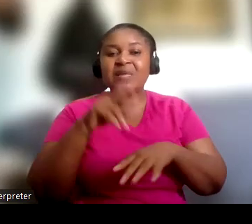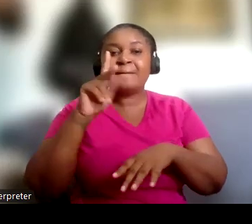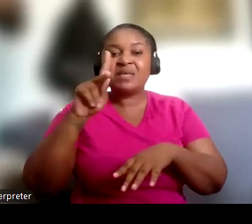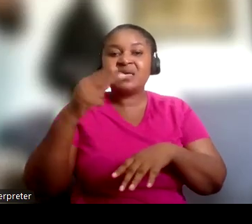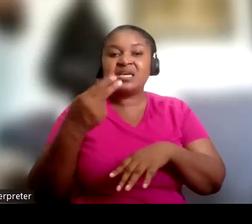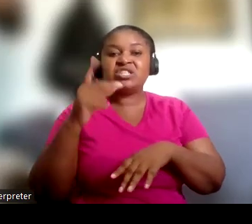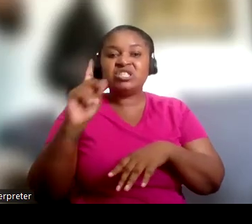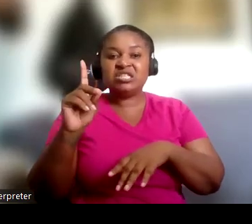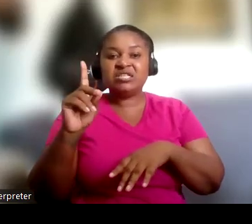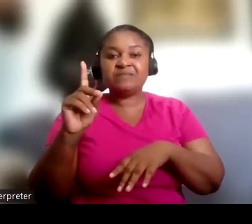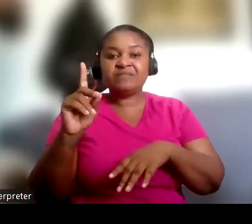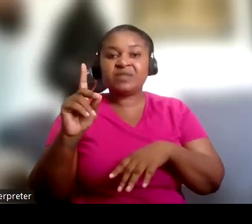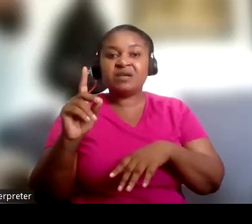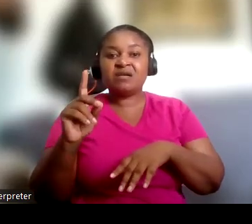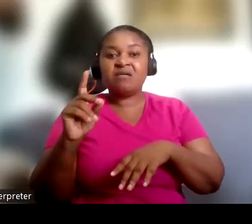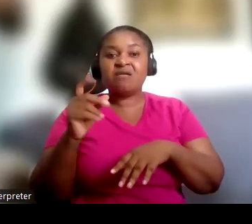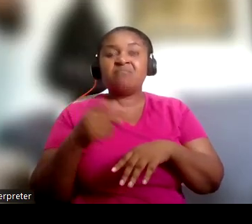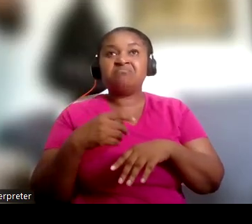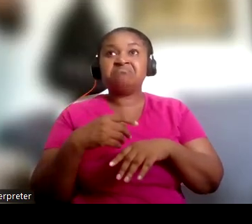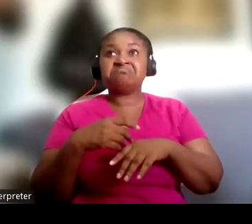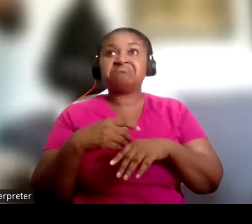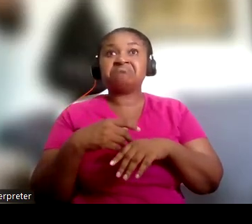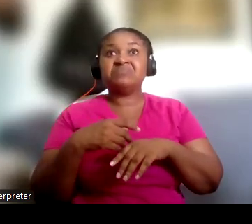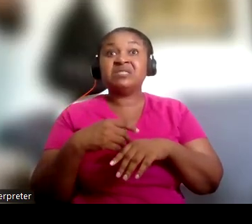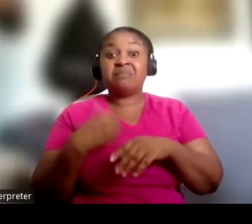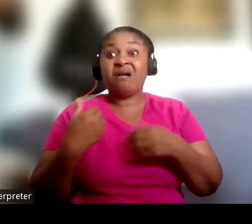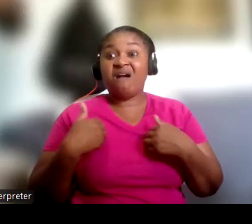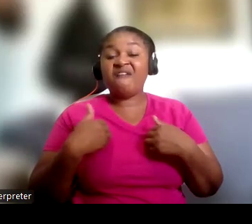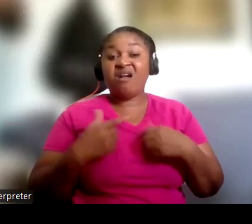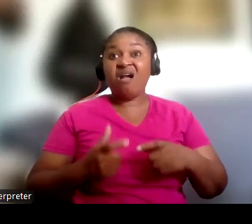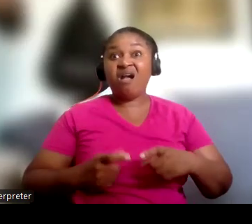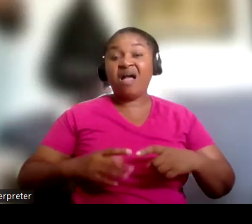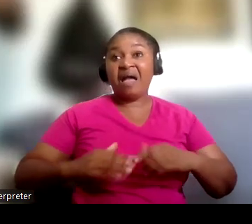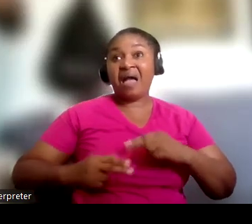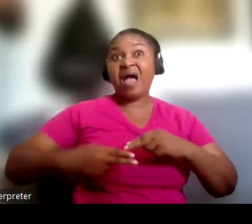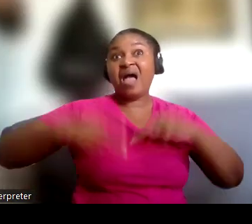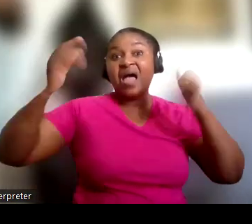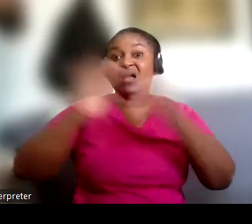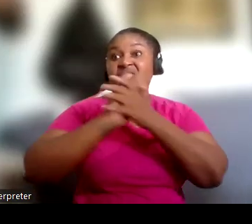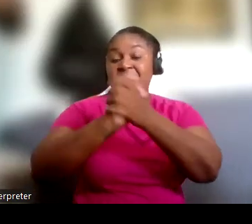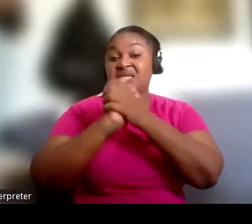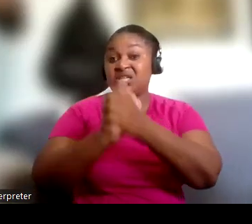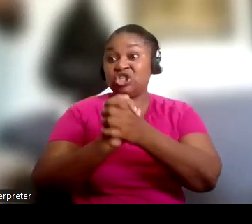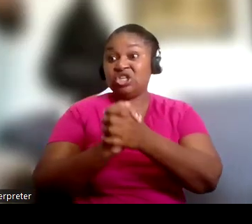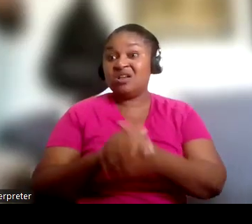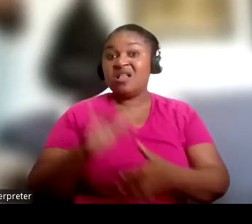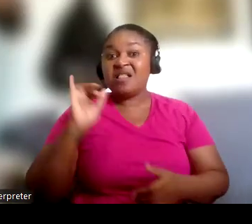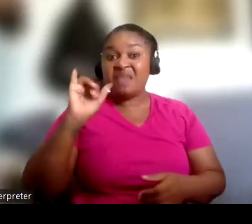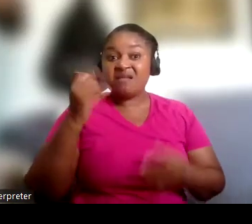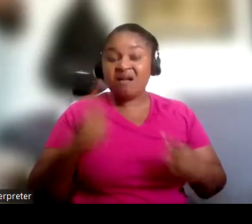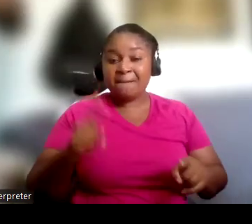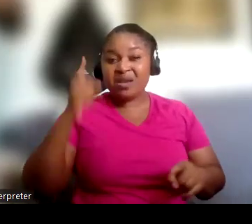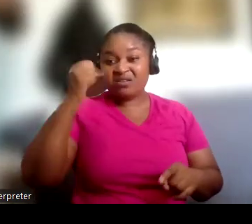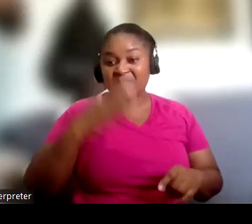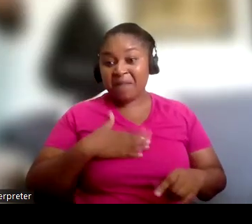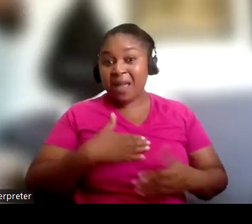high commendation. That's from a toddler's idea, question, a toddler, a baby. Much